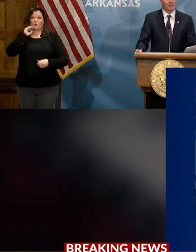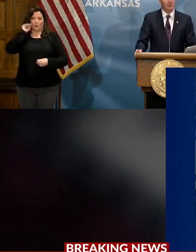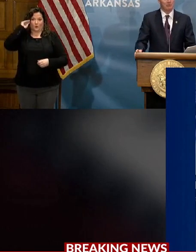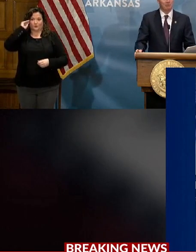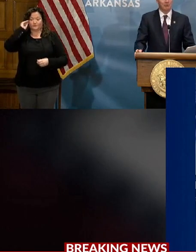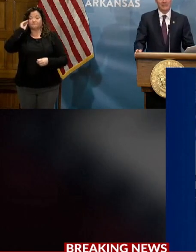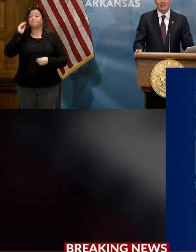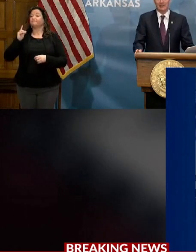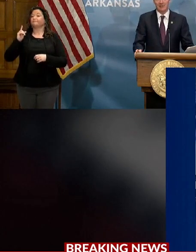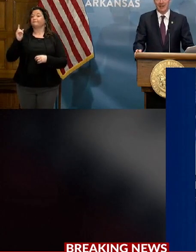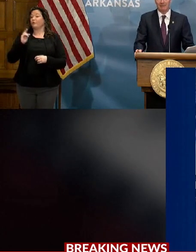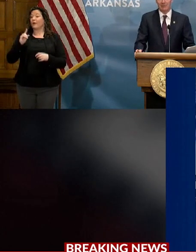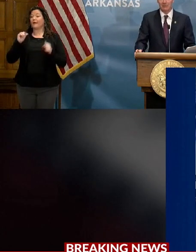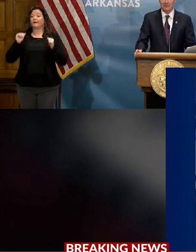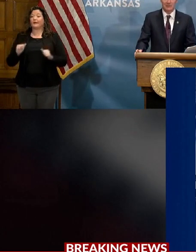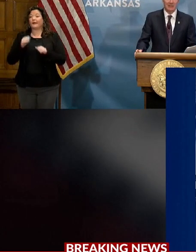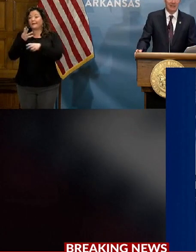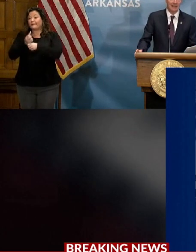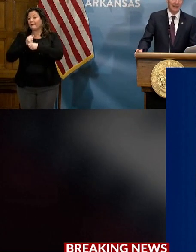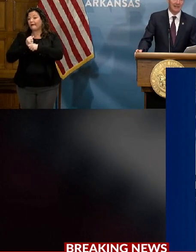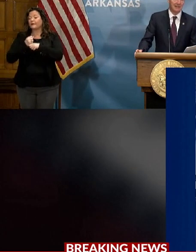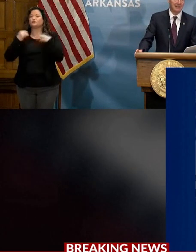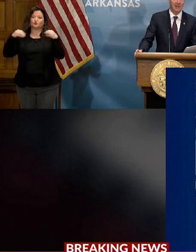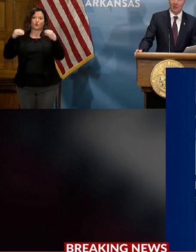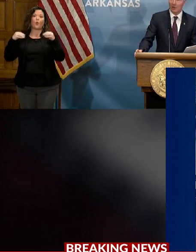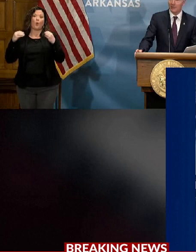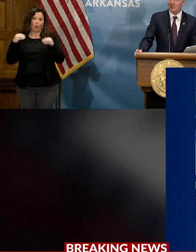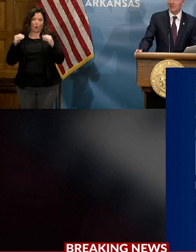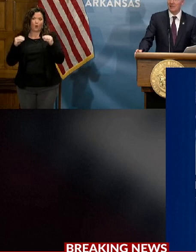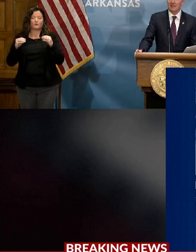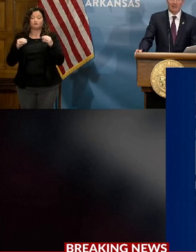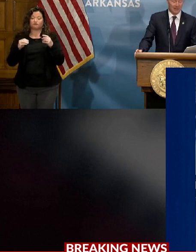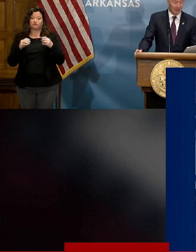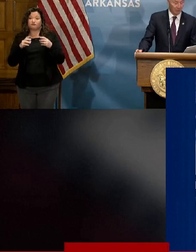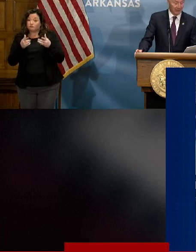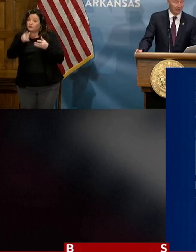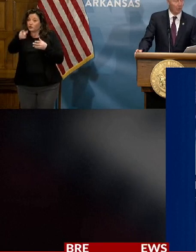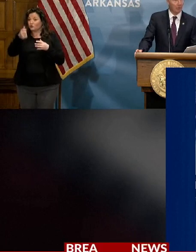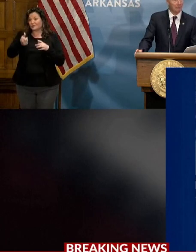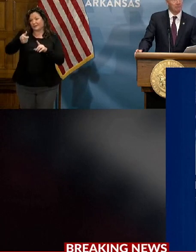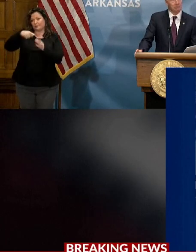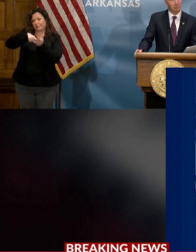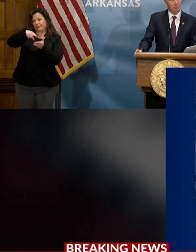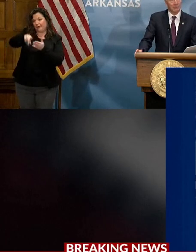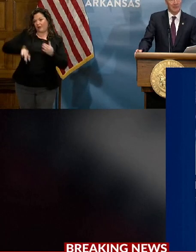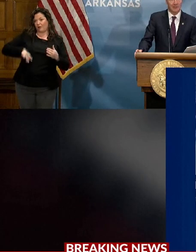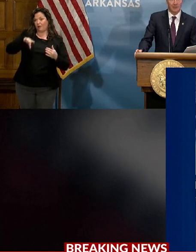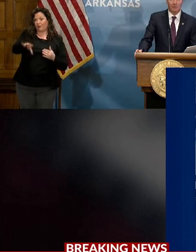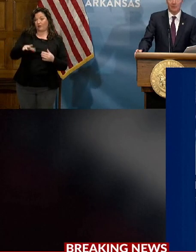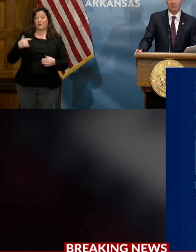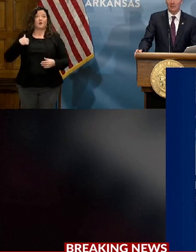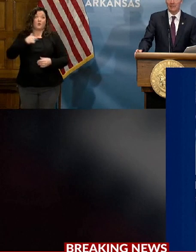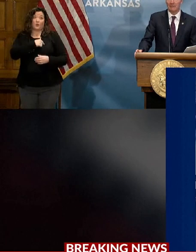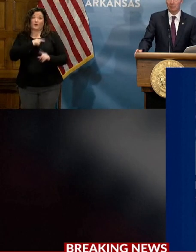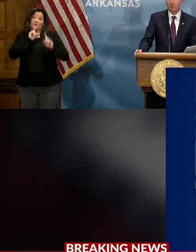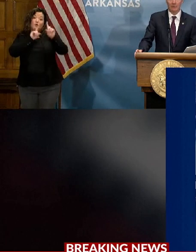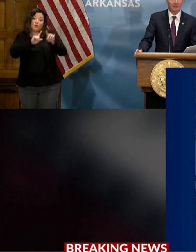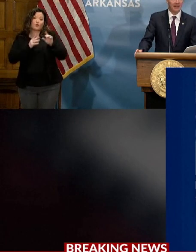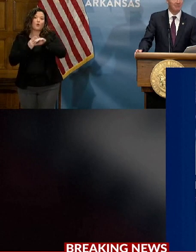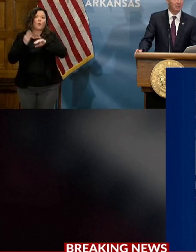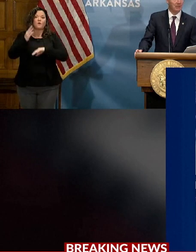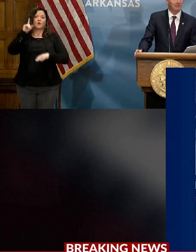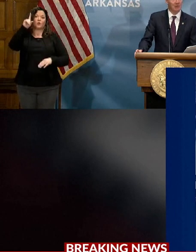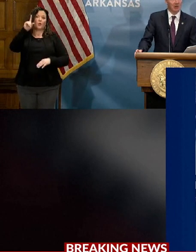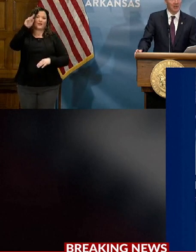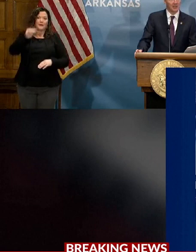of course, through retail establishments at a cost. We have ordered over